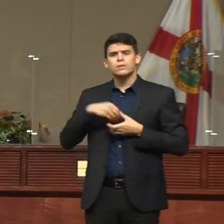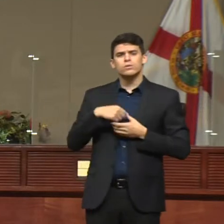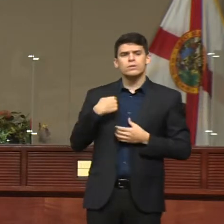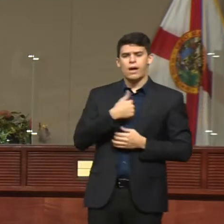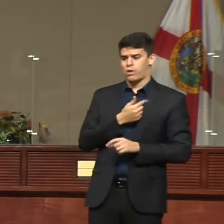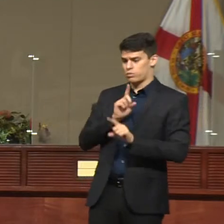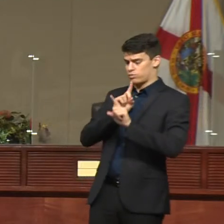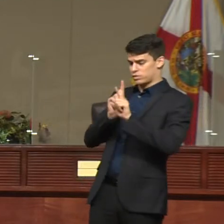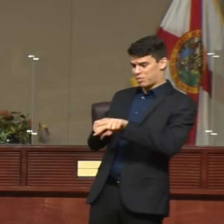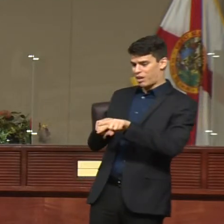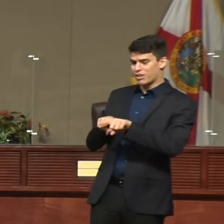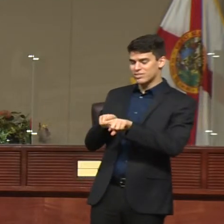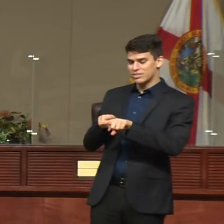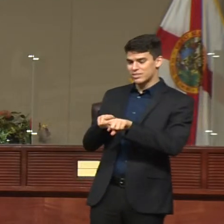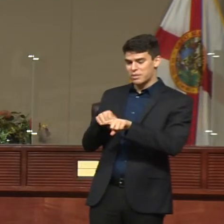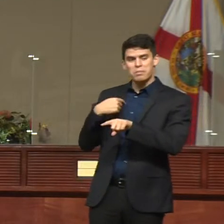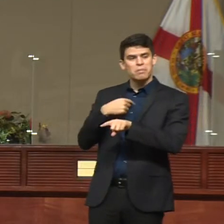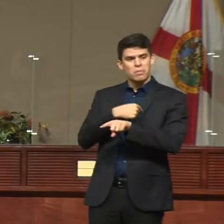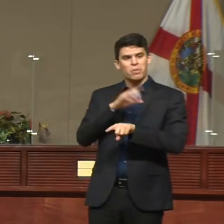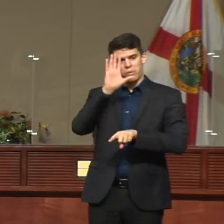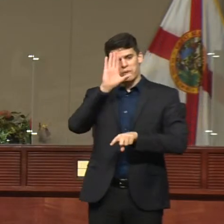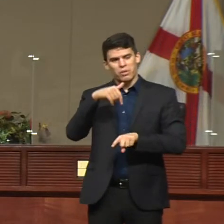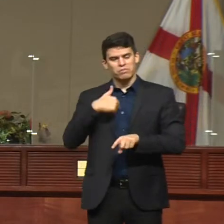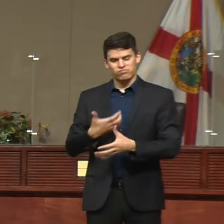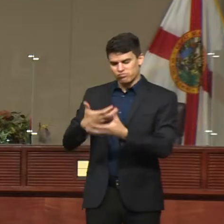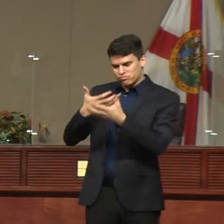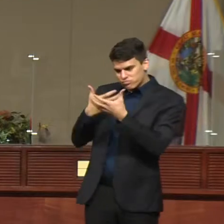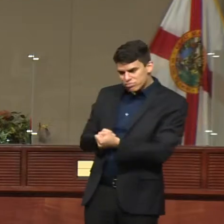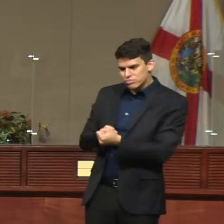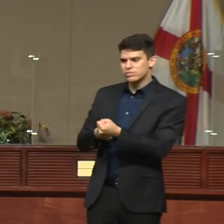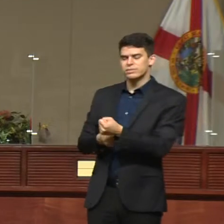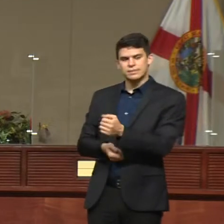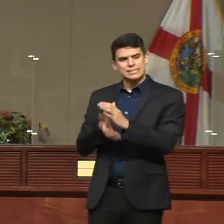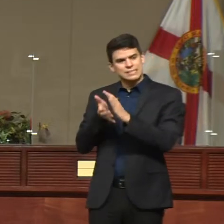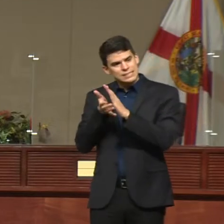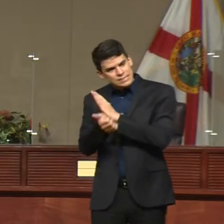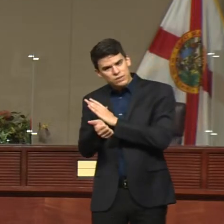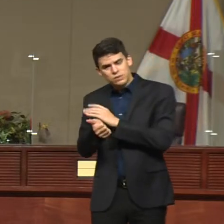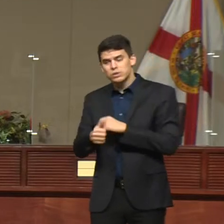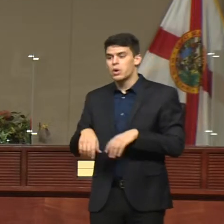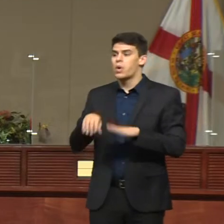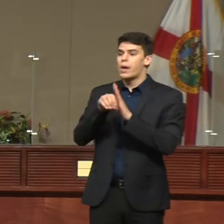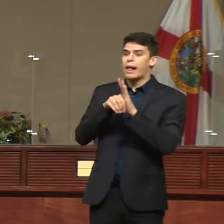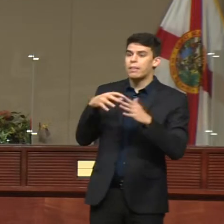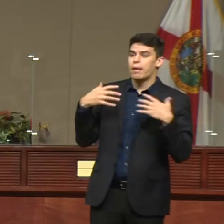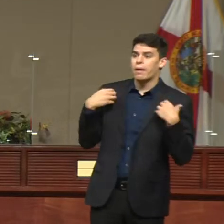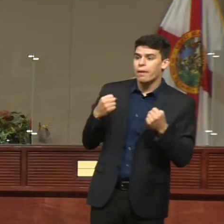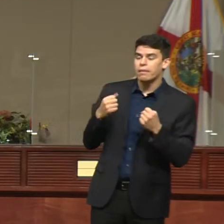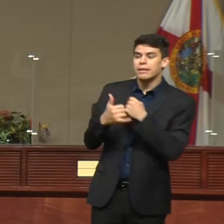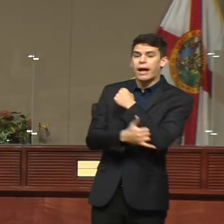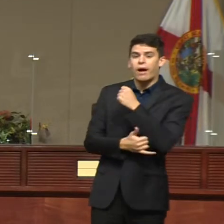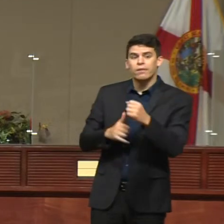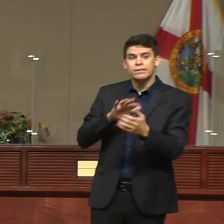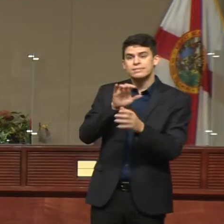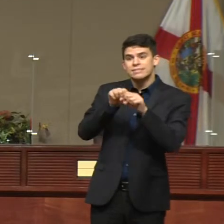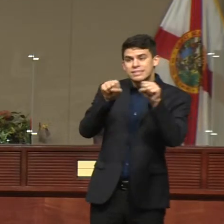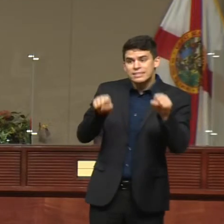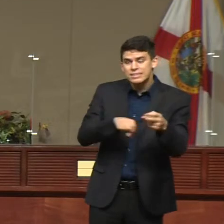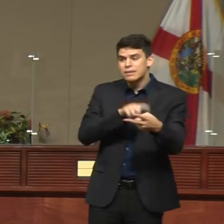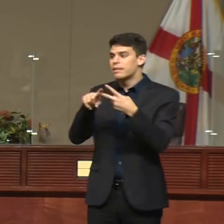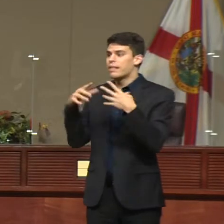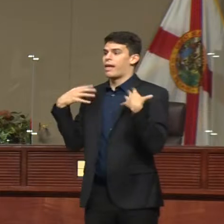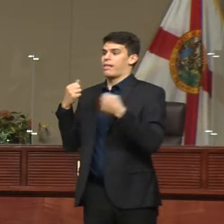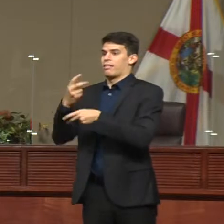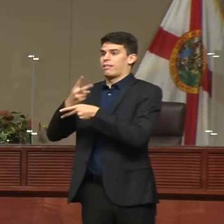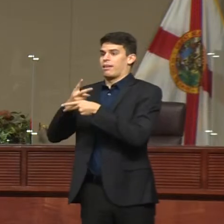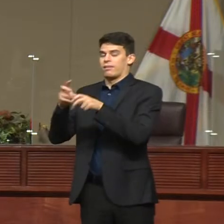have full confidence that the county health systems and the inmates' healthcare services will be able to